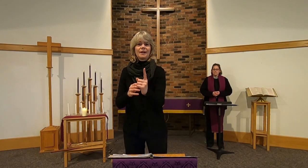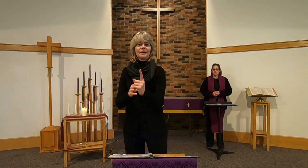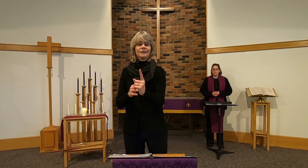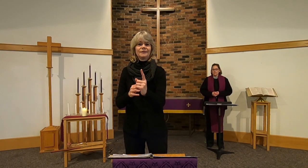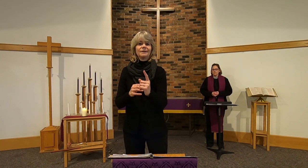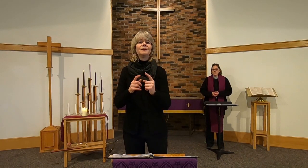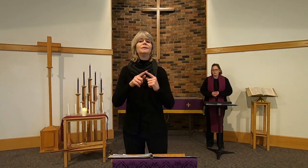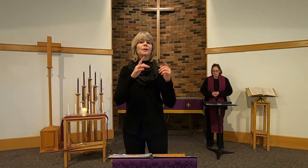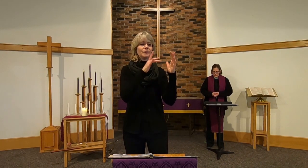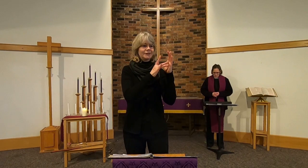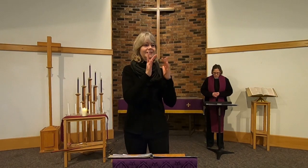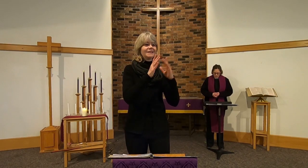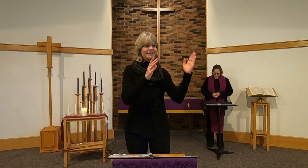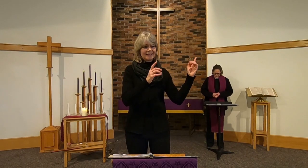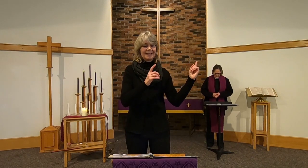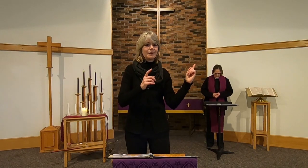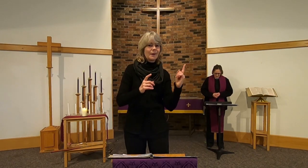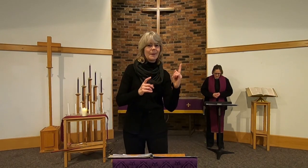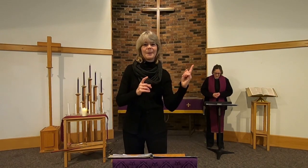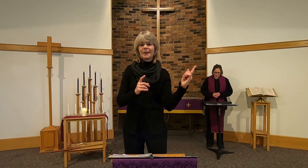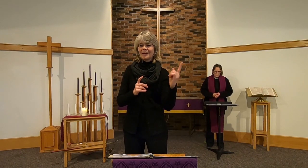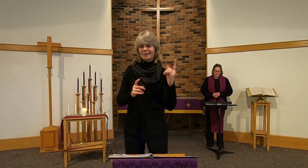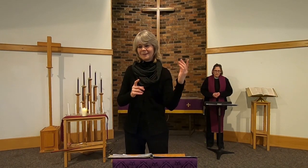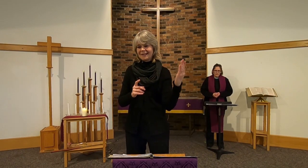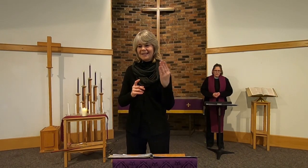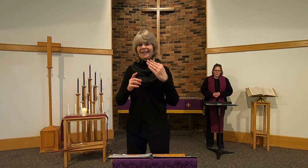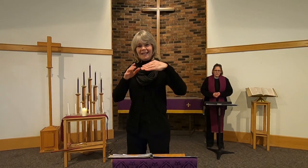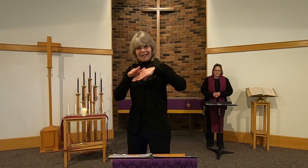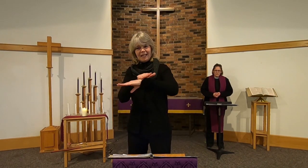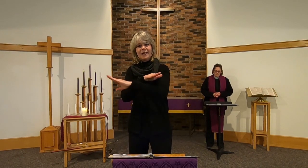as Jesus went into Jerusalem.